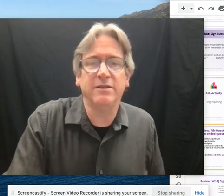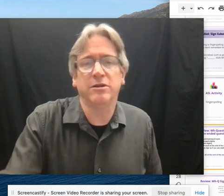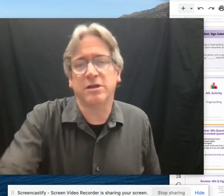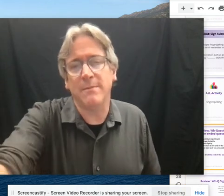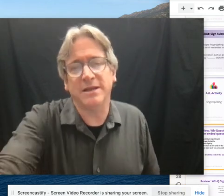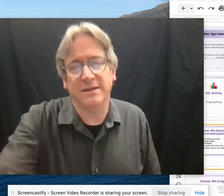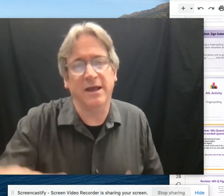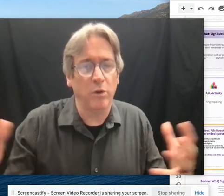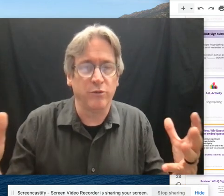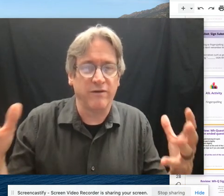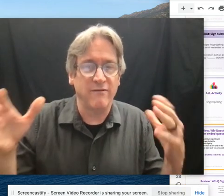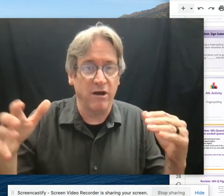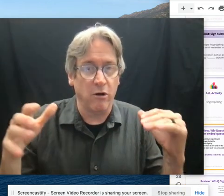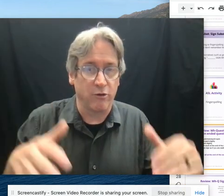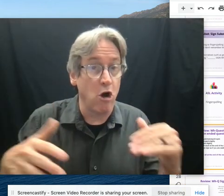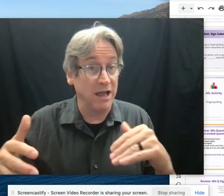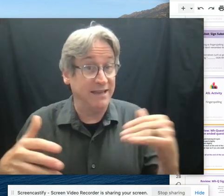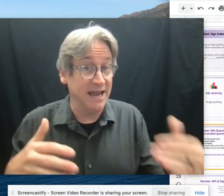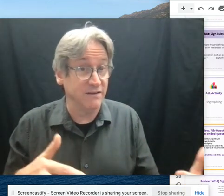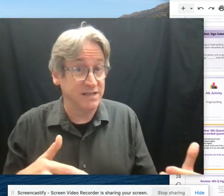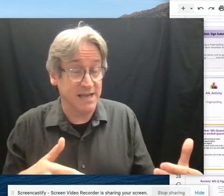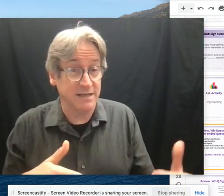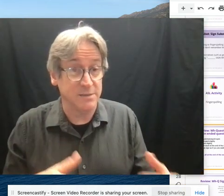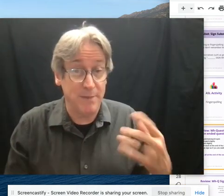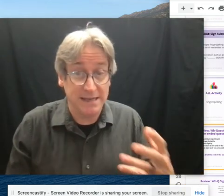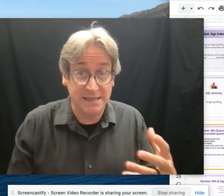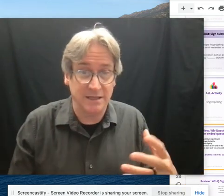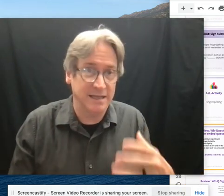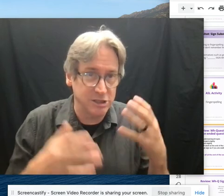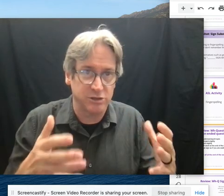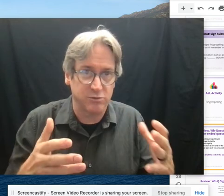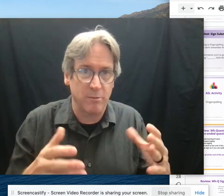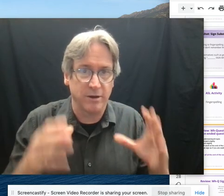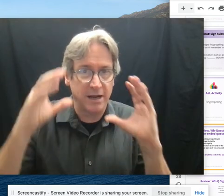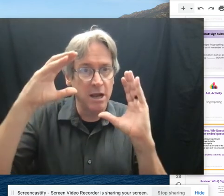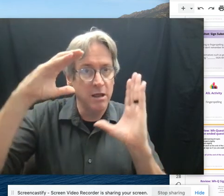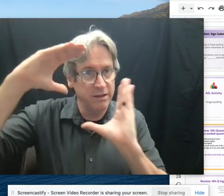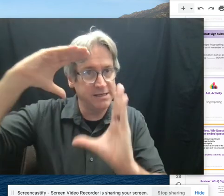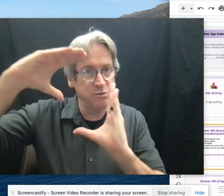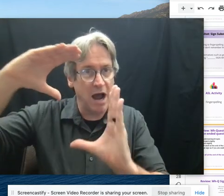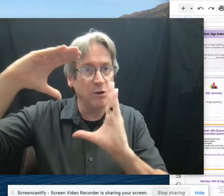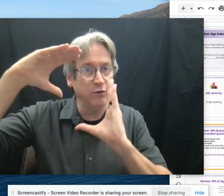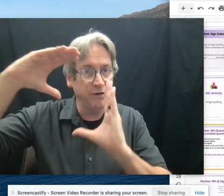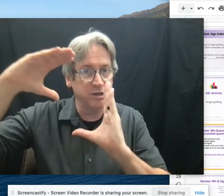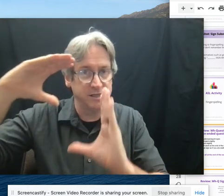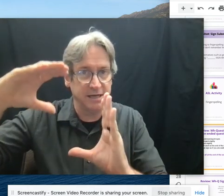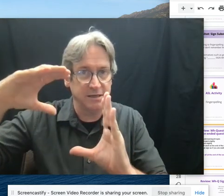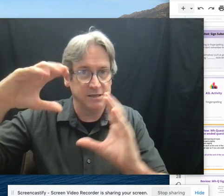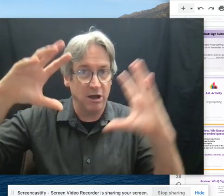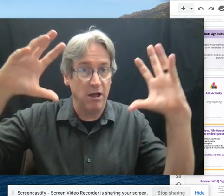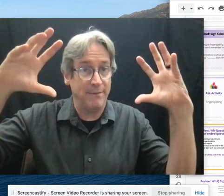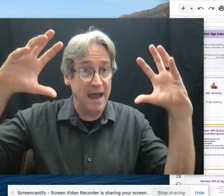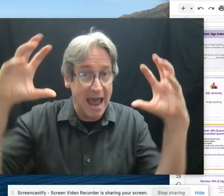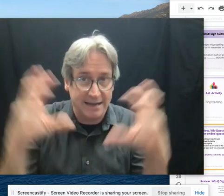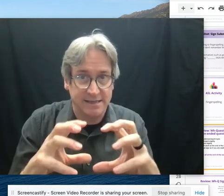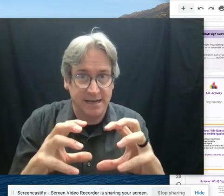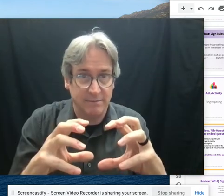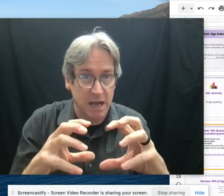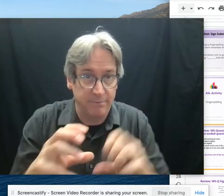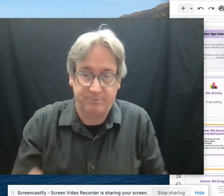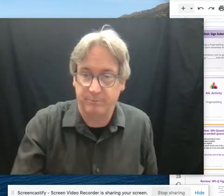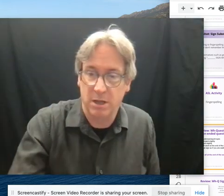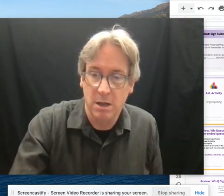And the comment at the end, 1 through 5, they're all at the end of the sentence. Basically, that's just remembering that this is how you finish the sentence. They all happen at